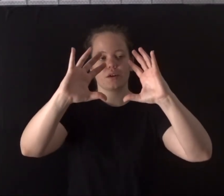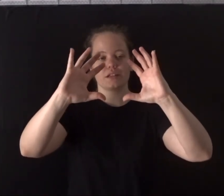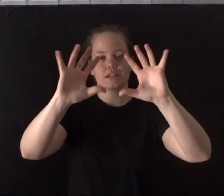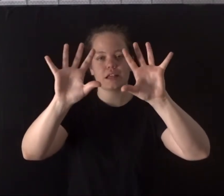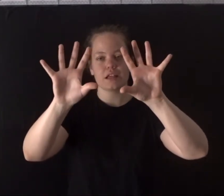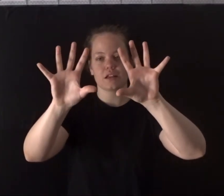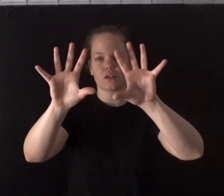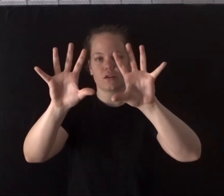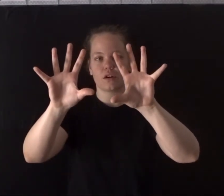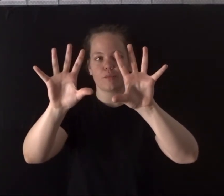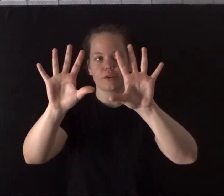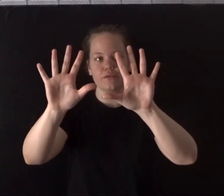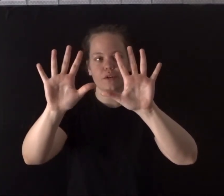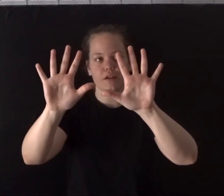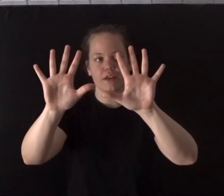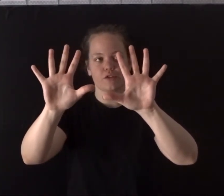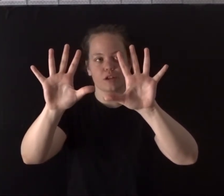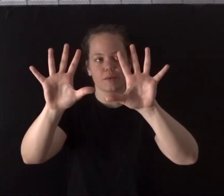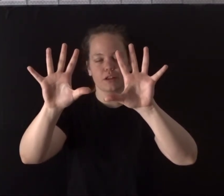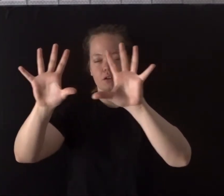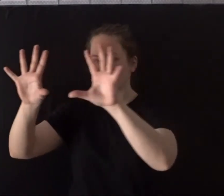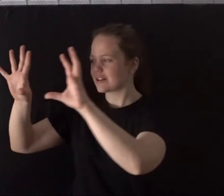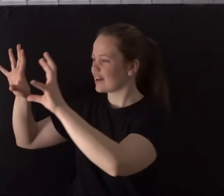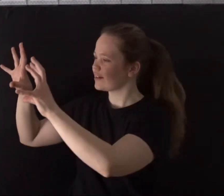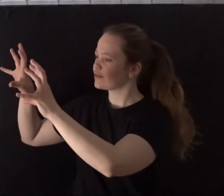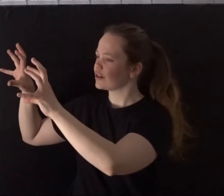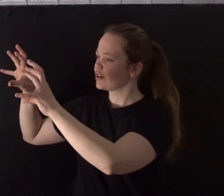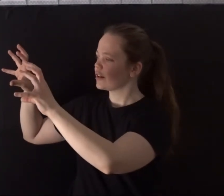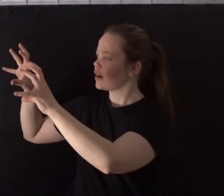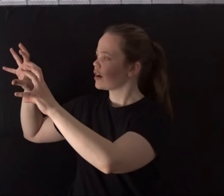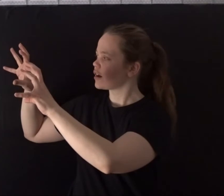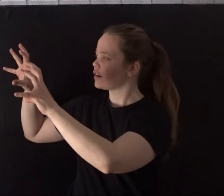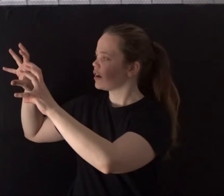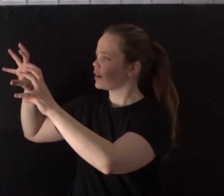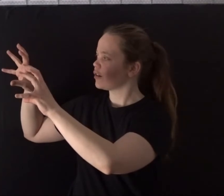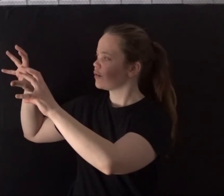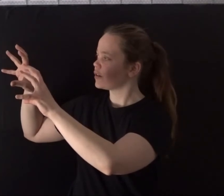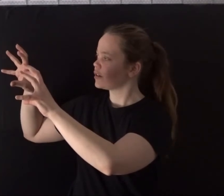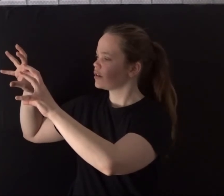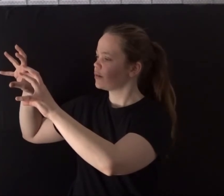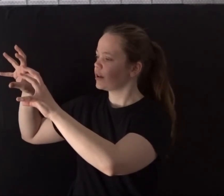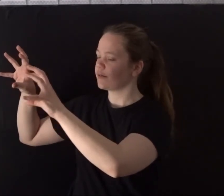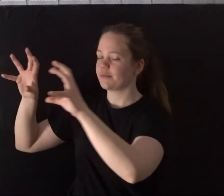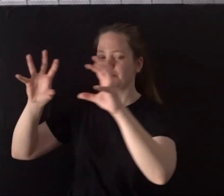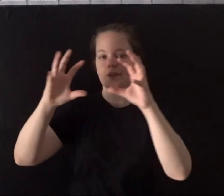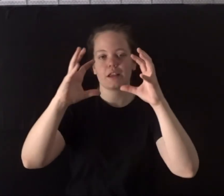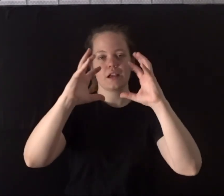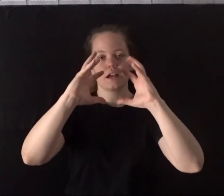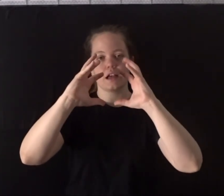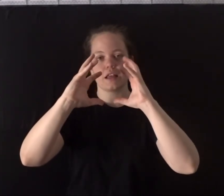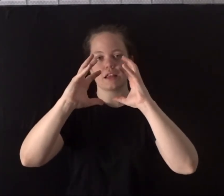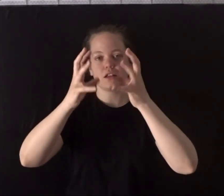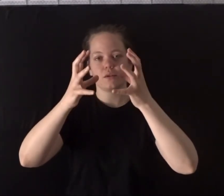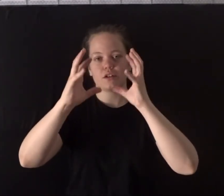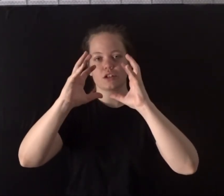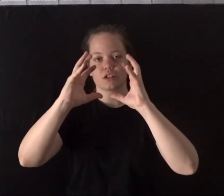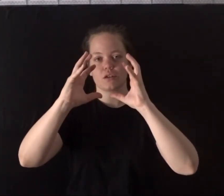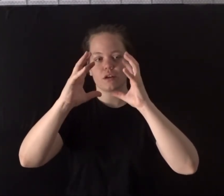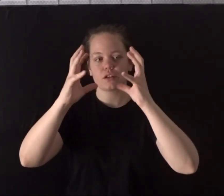to take your open 5 hand shape and you're going to kind of claw it over a little bit, and then you are just going to